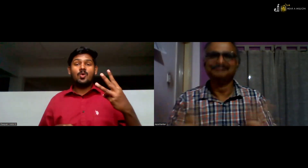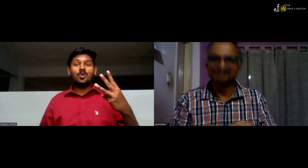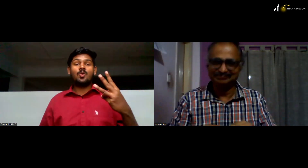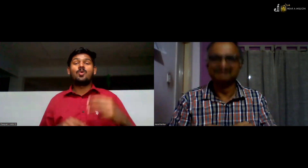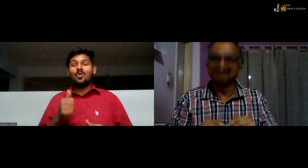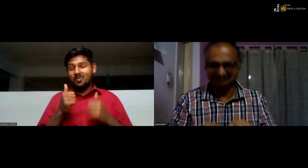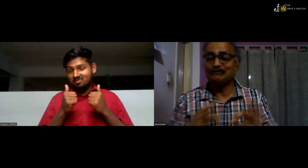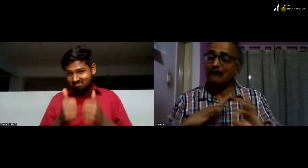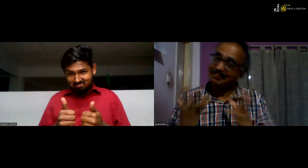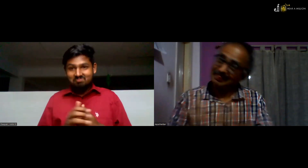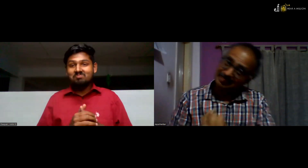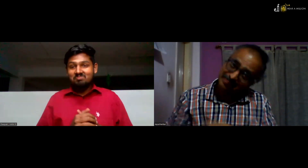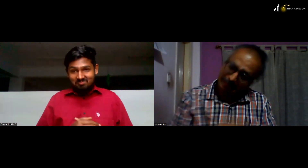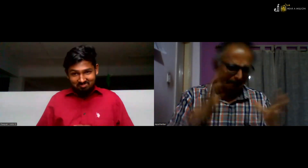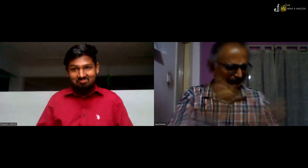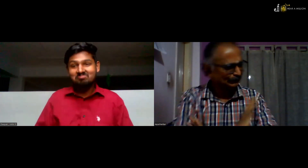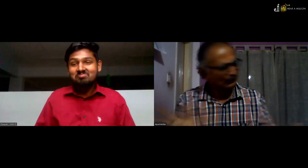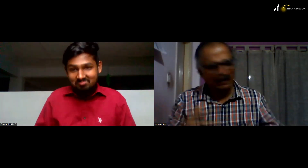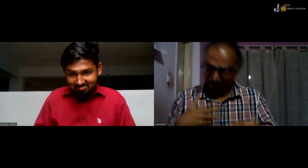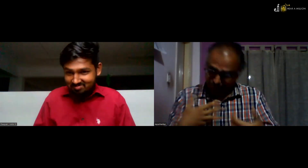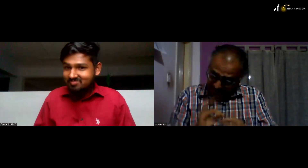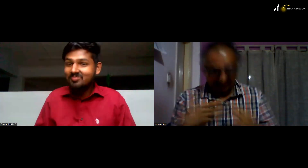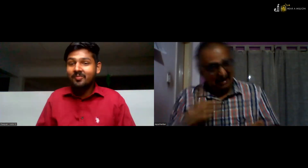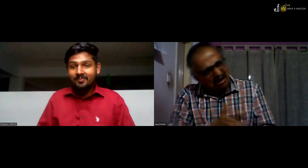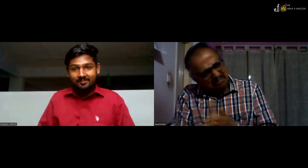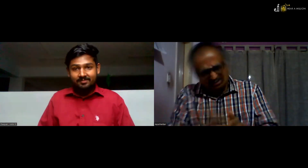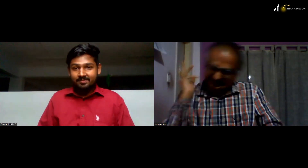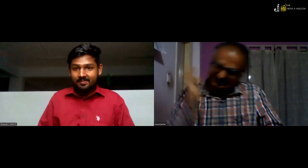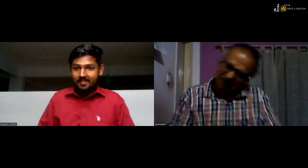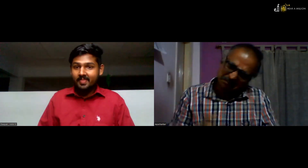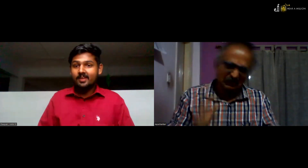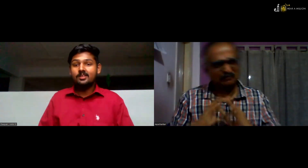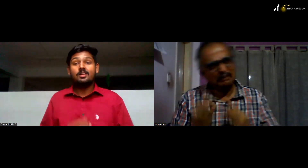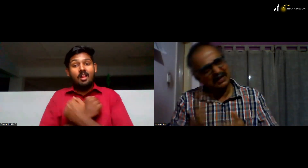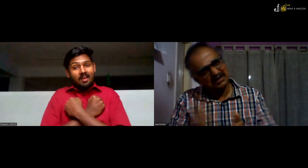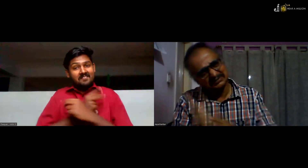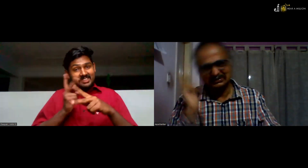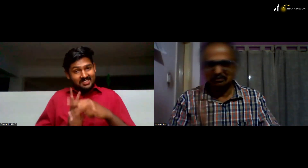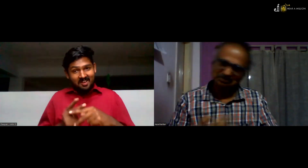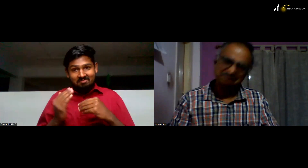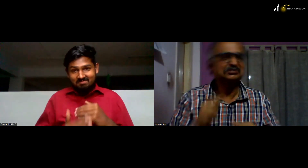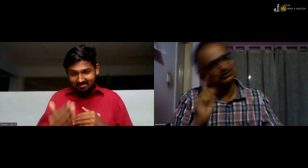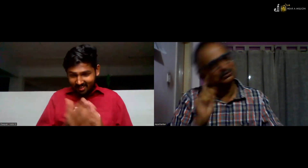like kind of these many places, Oh, wow. And this is how I travel. And